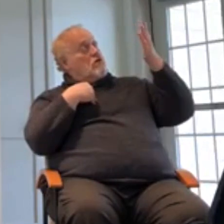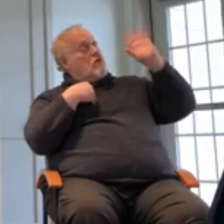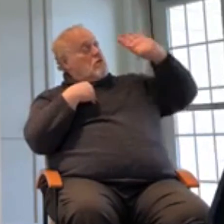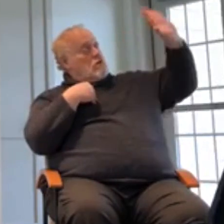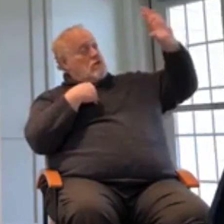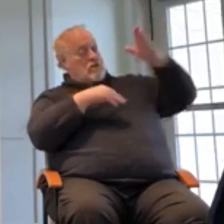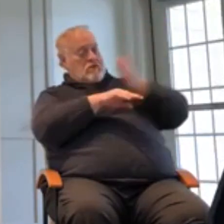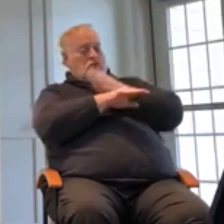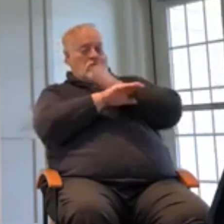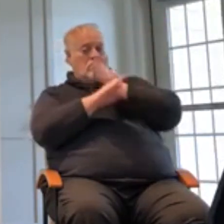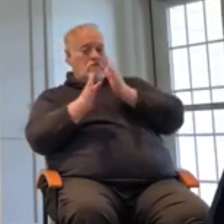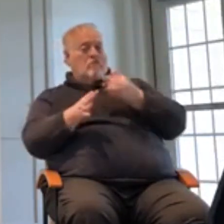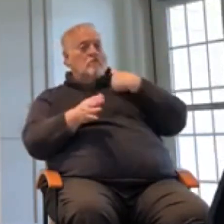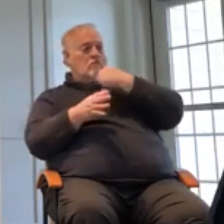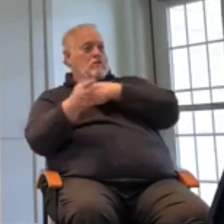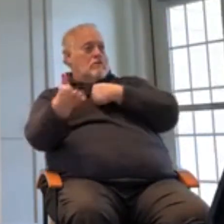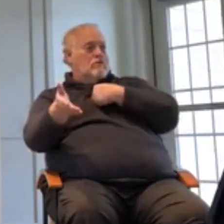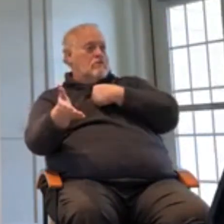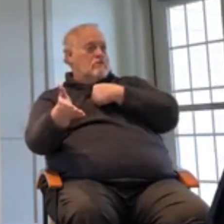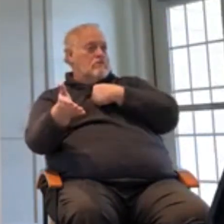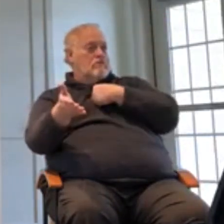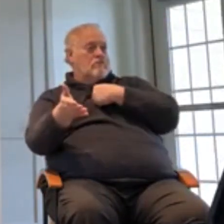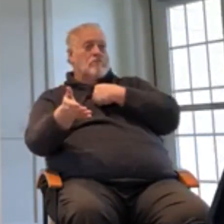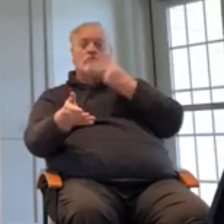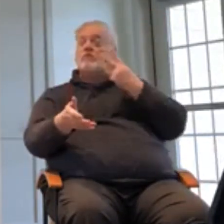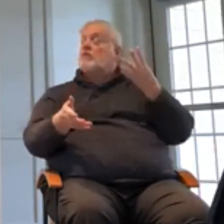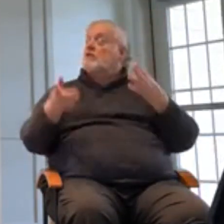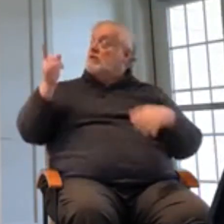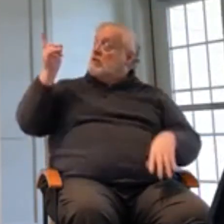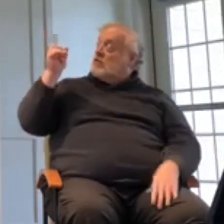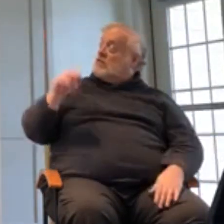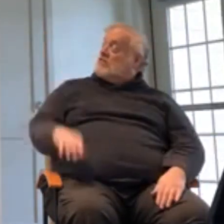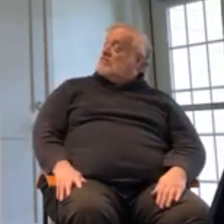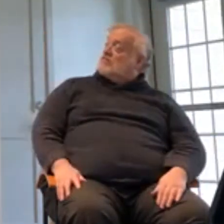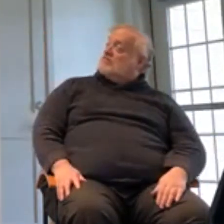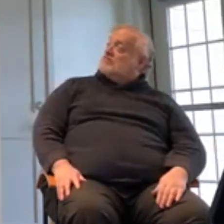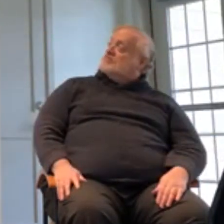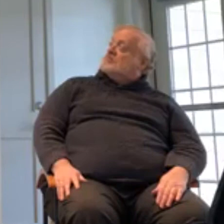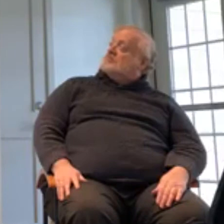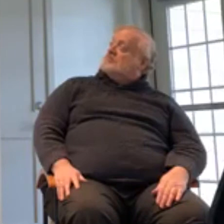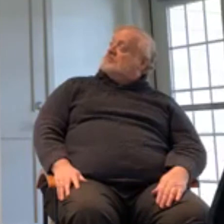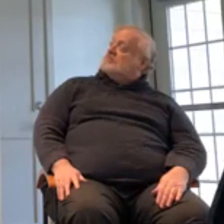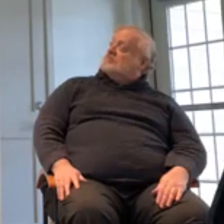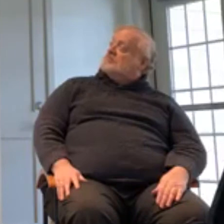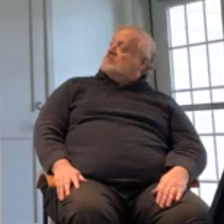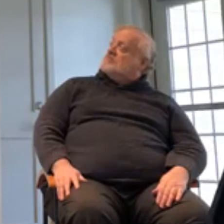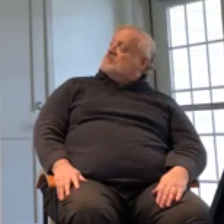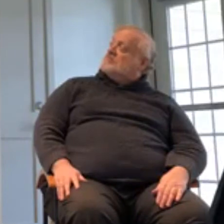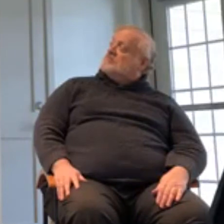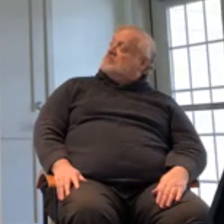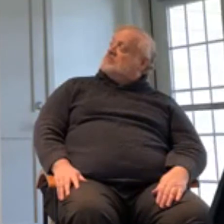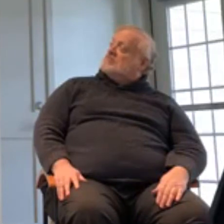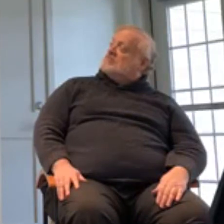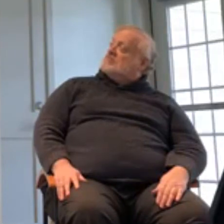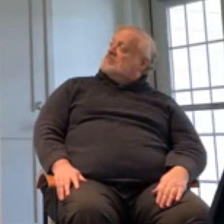sheep, 2 thoughts for you. Number one, are you his sheep?